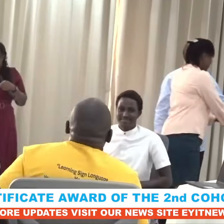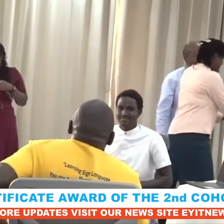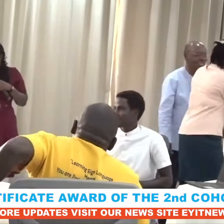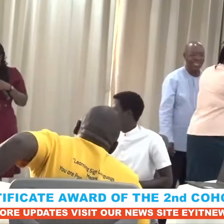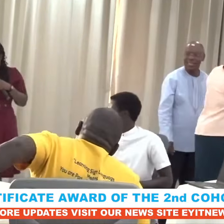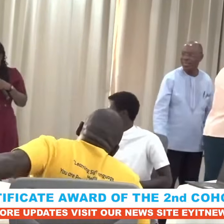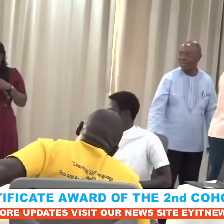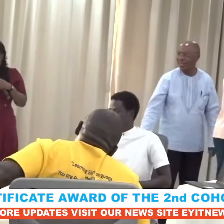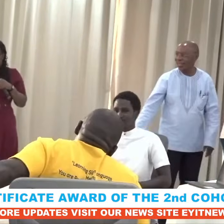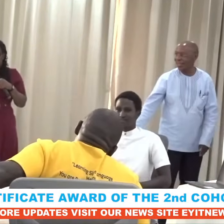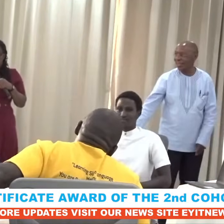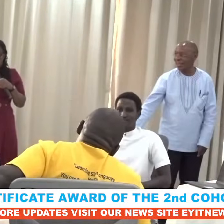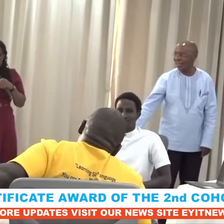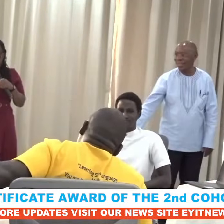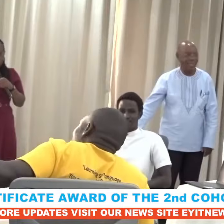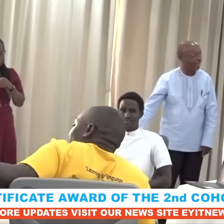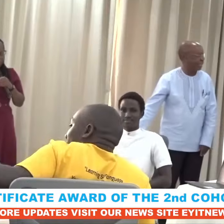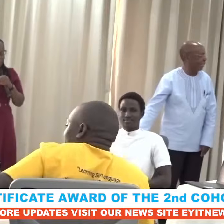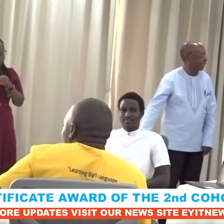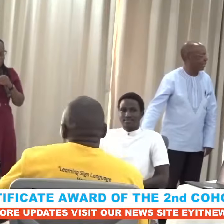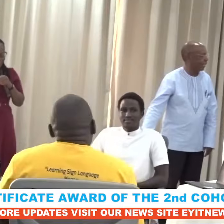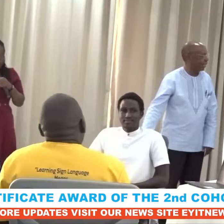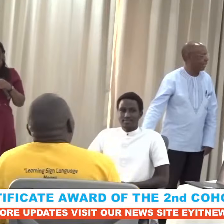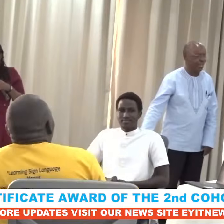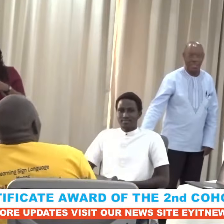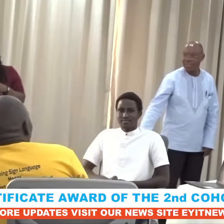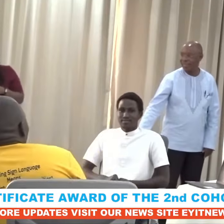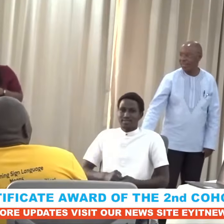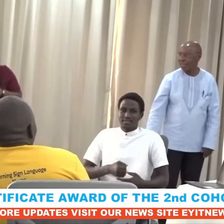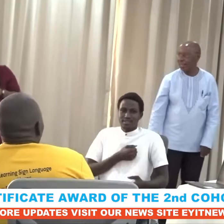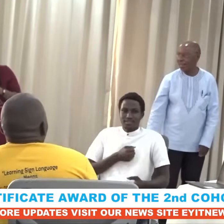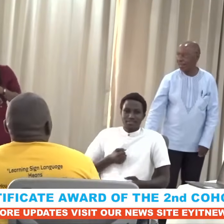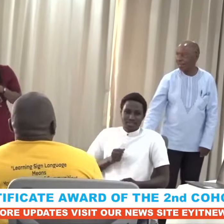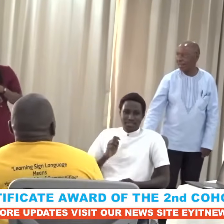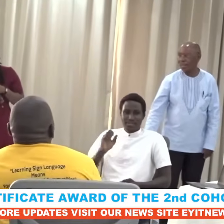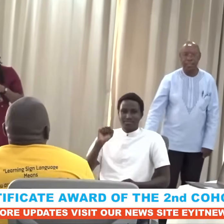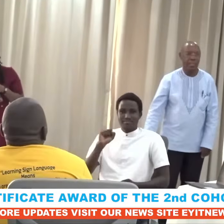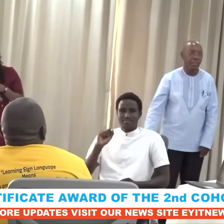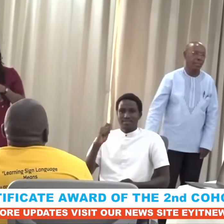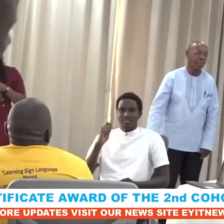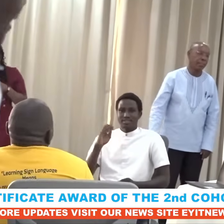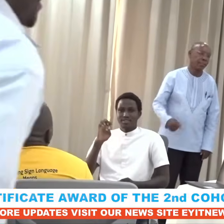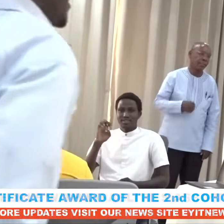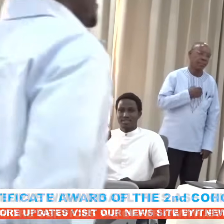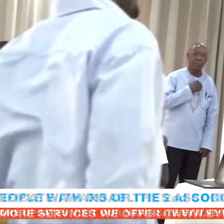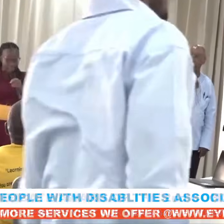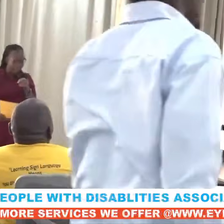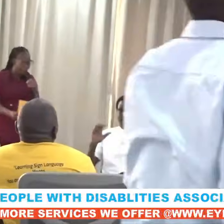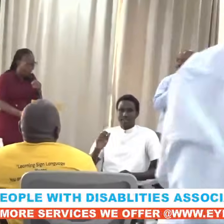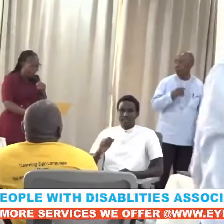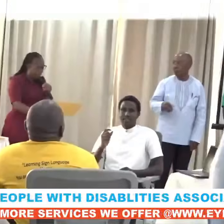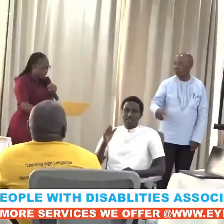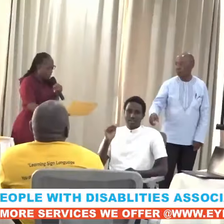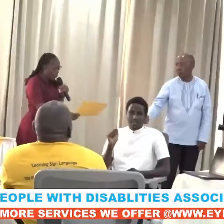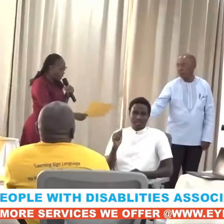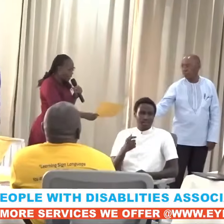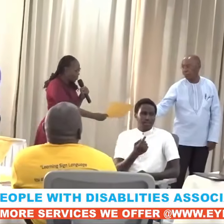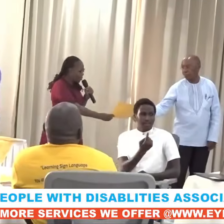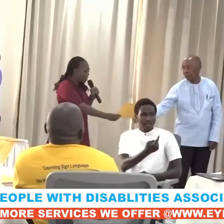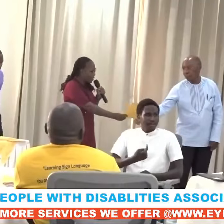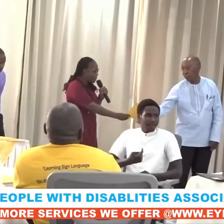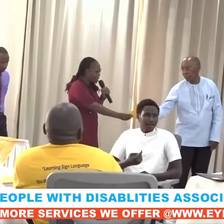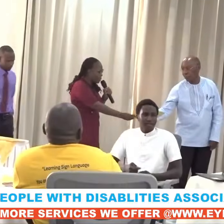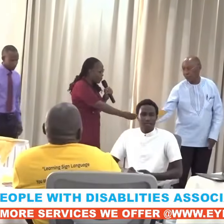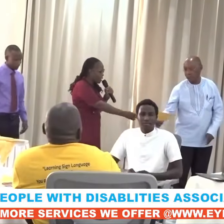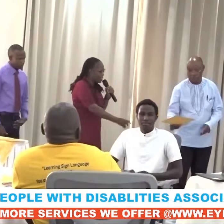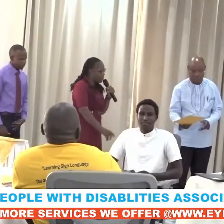Madam Stella, I request you to come We have Sunday Bright. We can talk